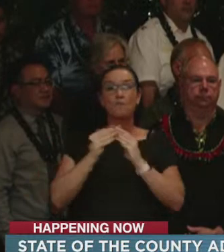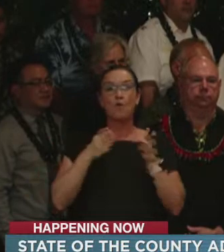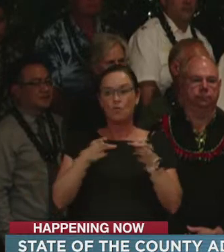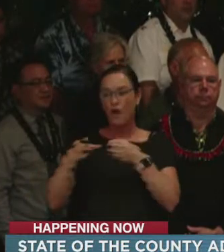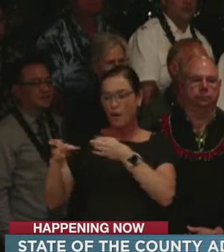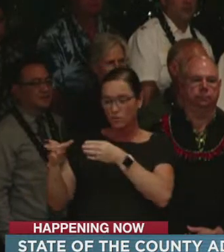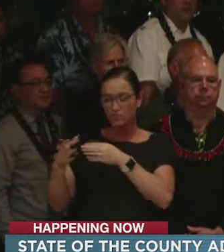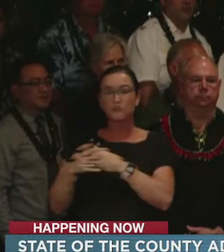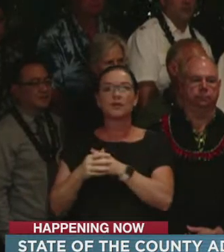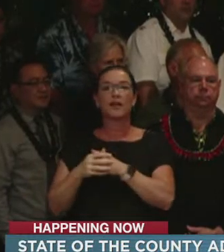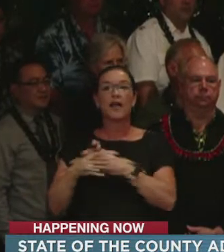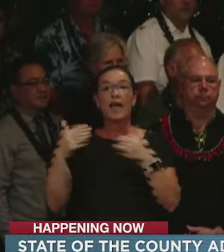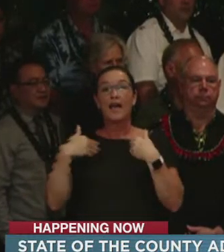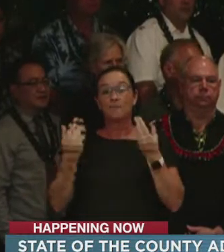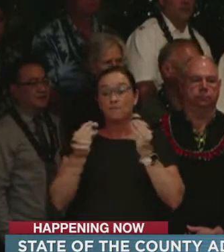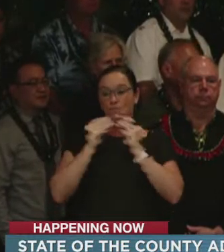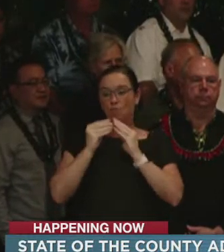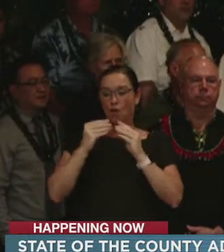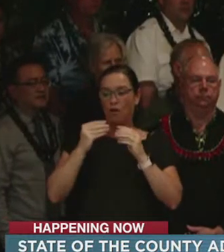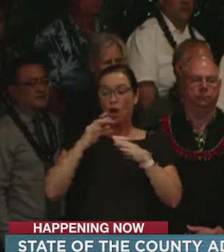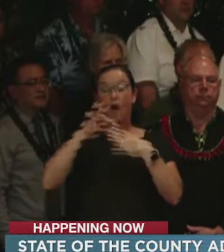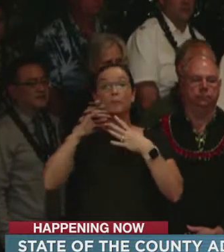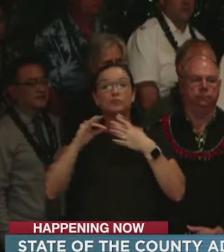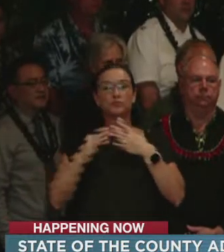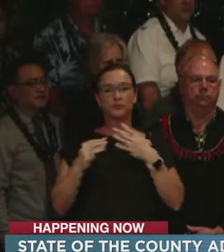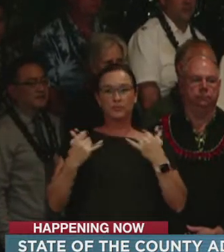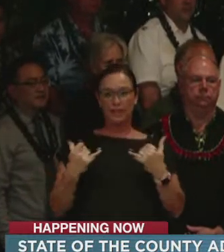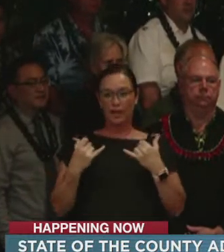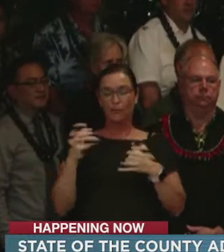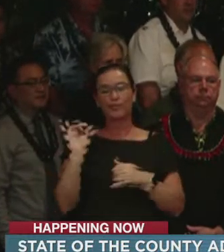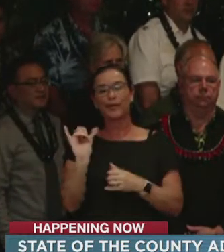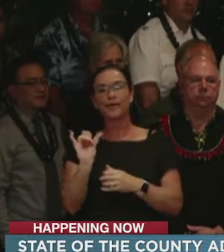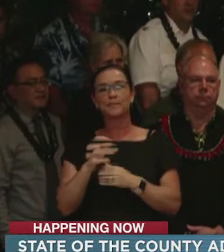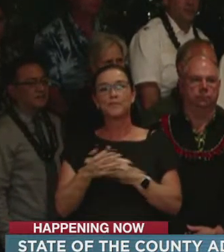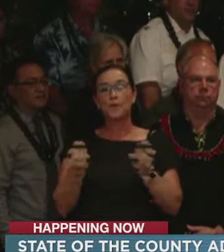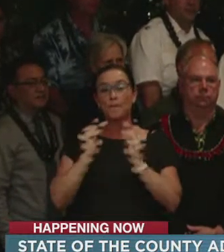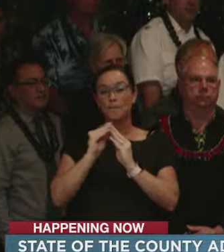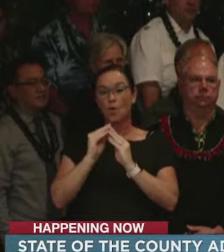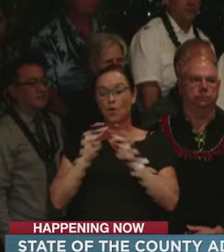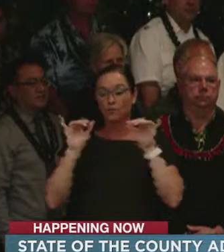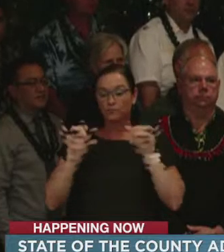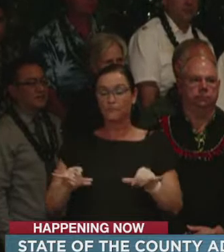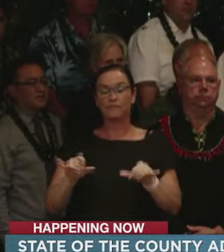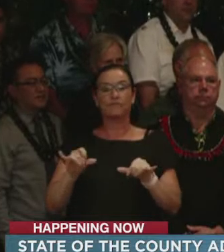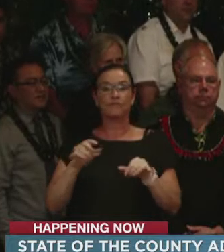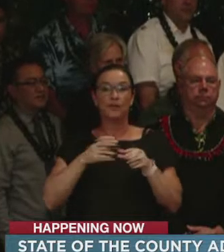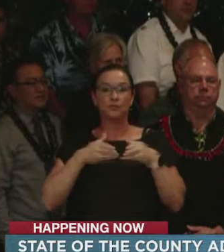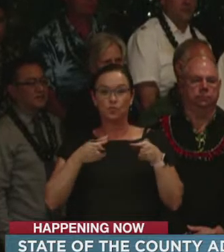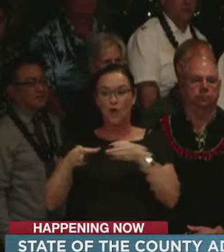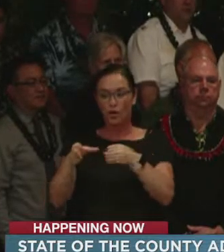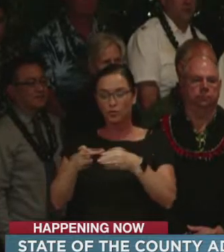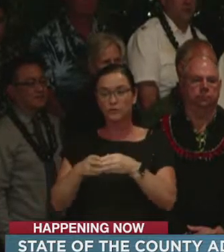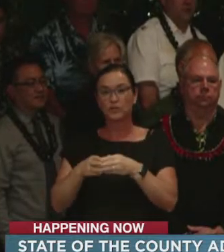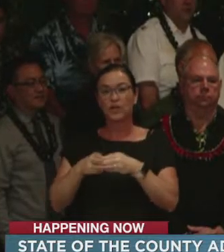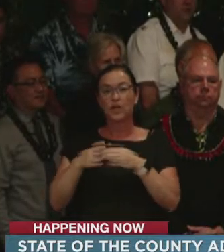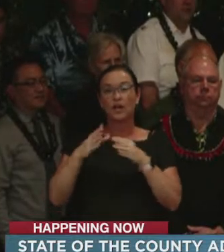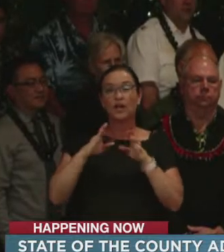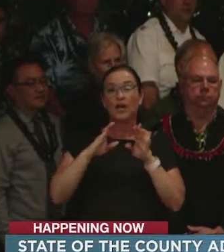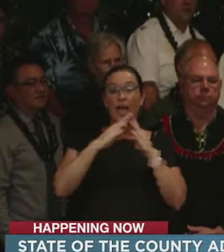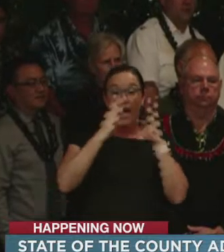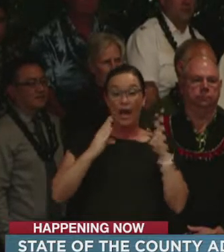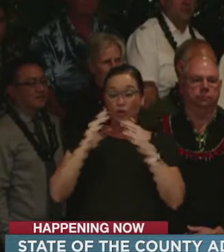have expanded to include many transportation options such as more fixed routes, rural door-to-door services,